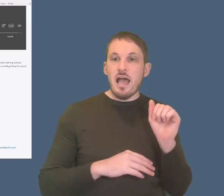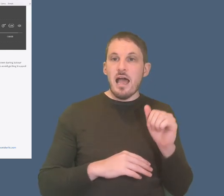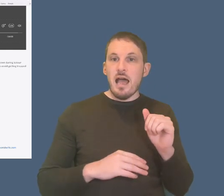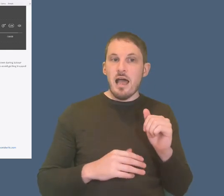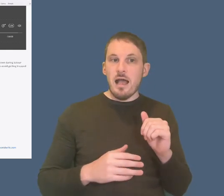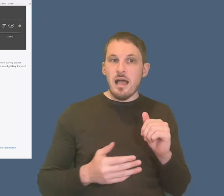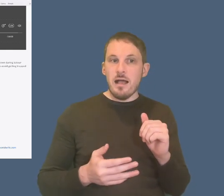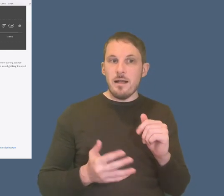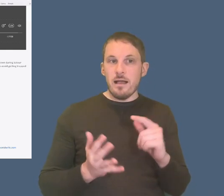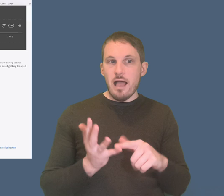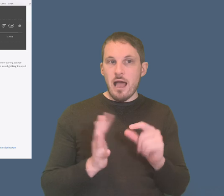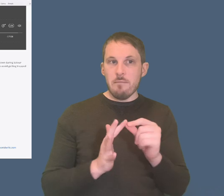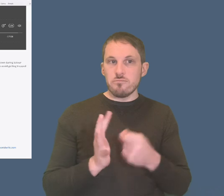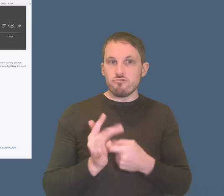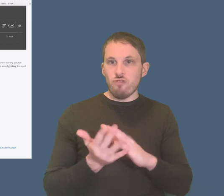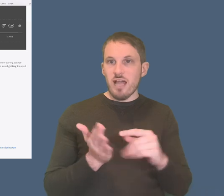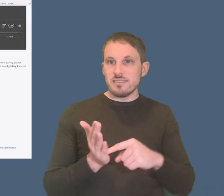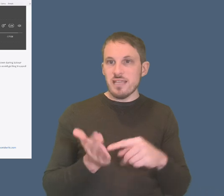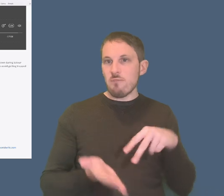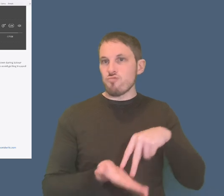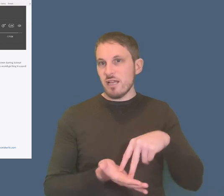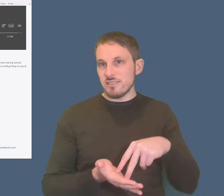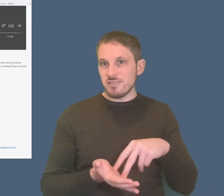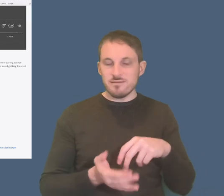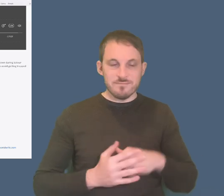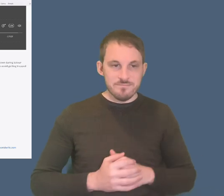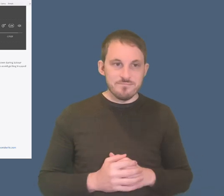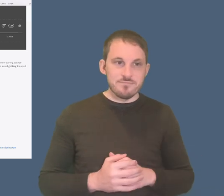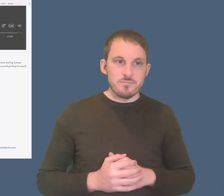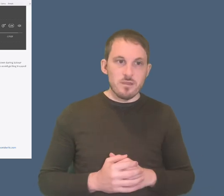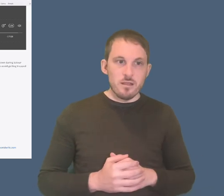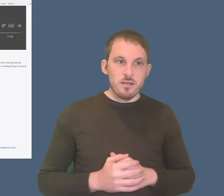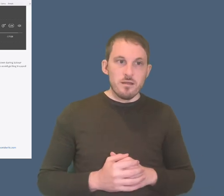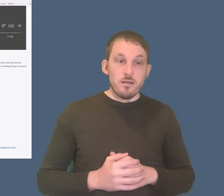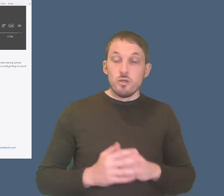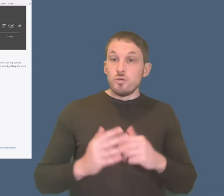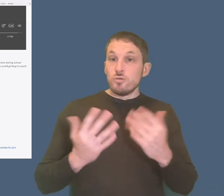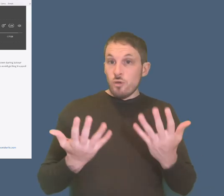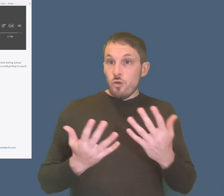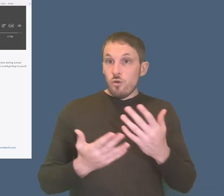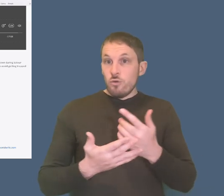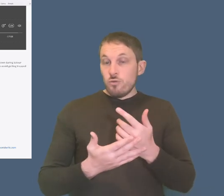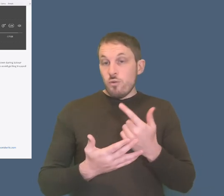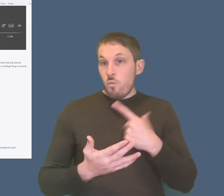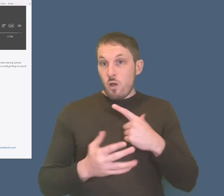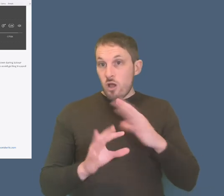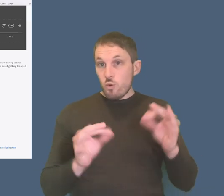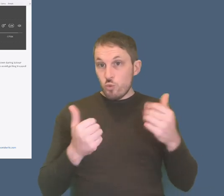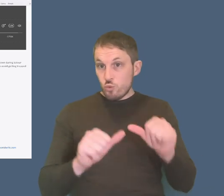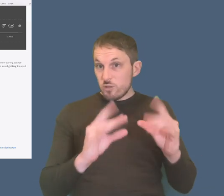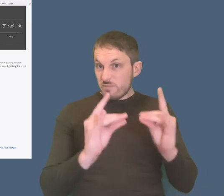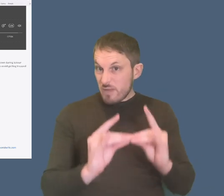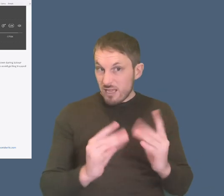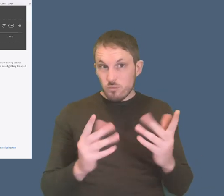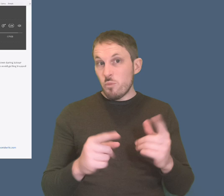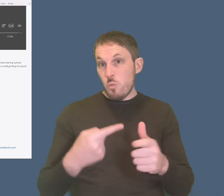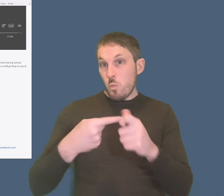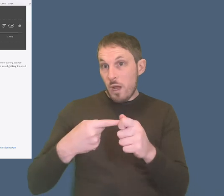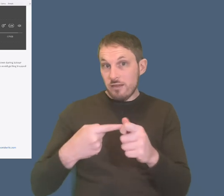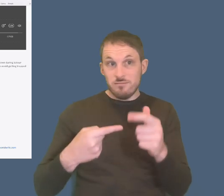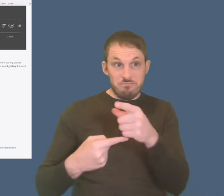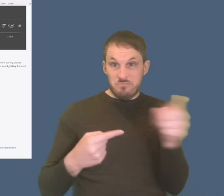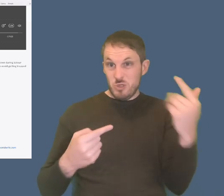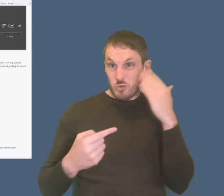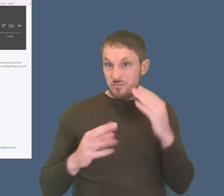bed in labour and birth? Aside from what I talked about earlier, is that women actually usually don't find it a comfortable position that they